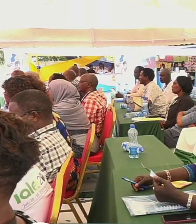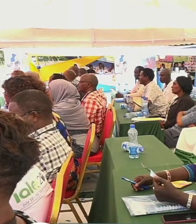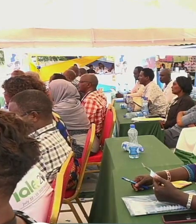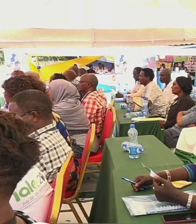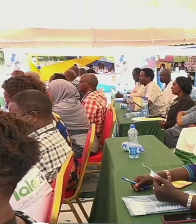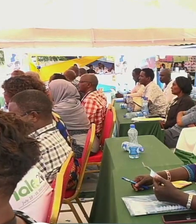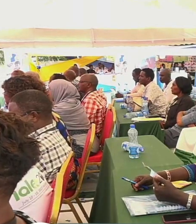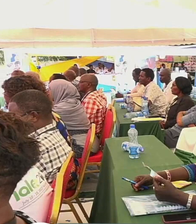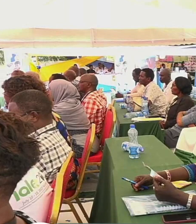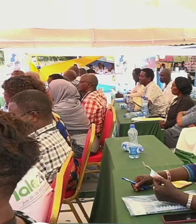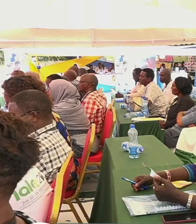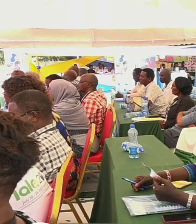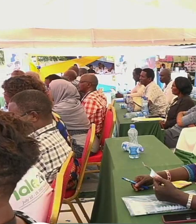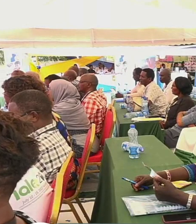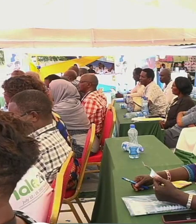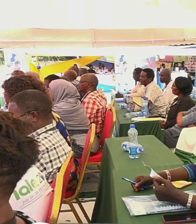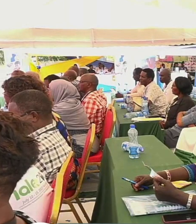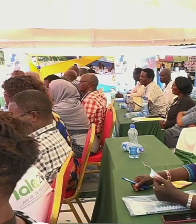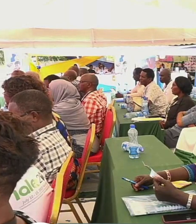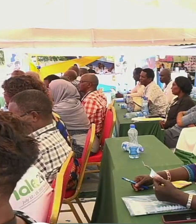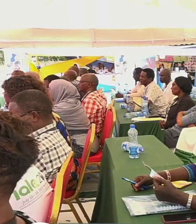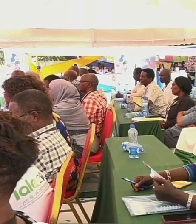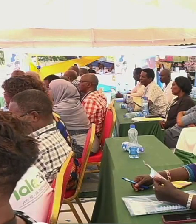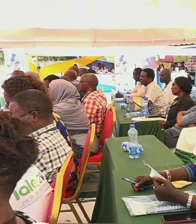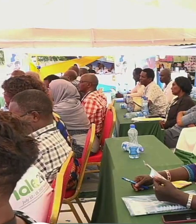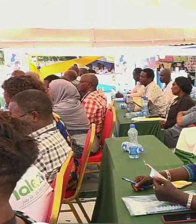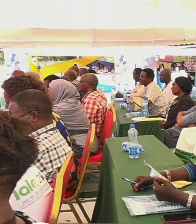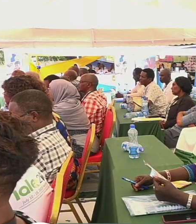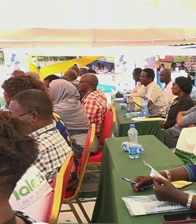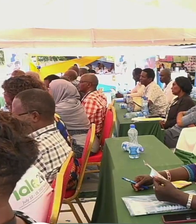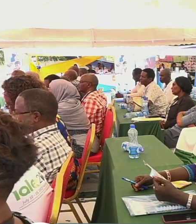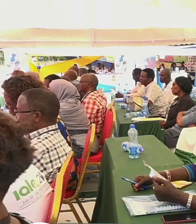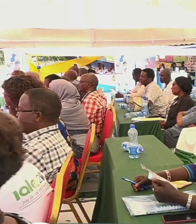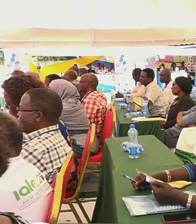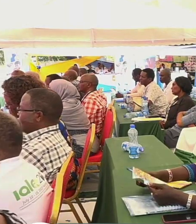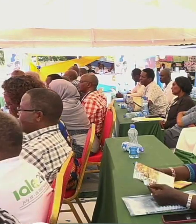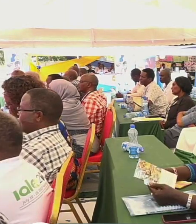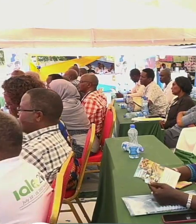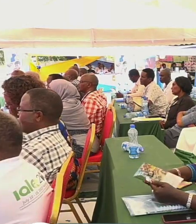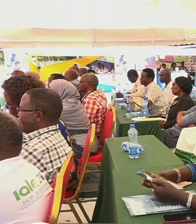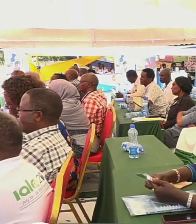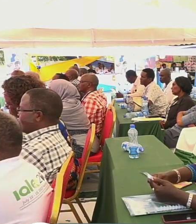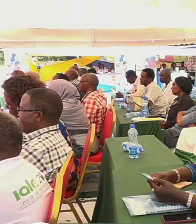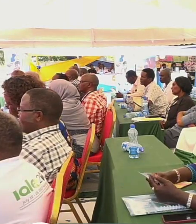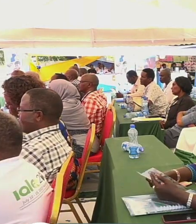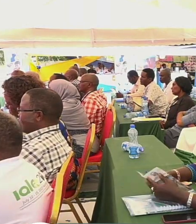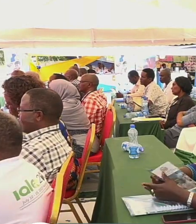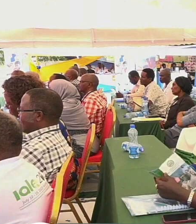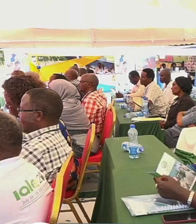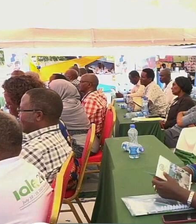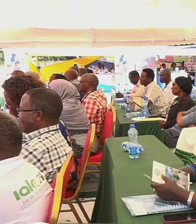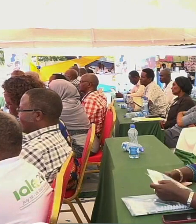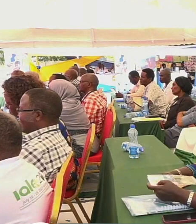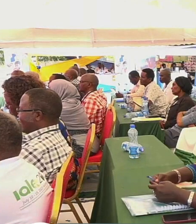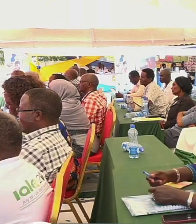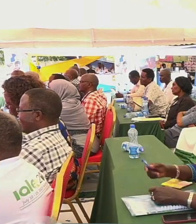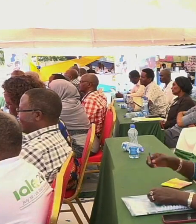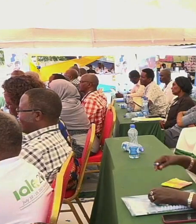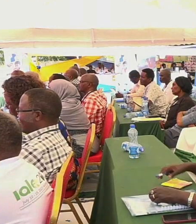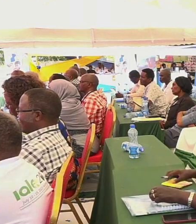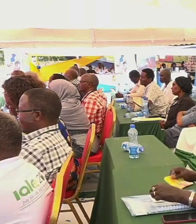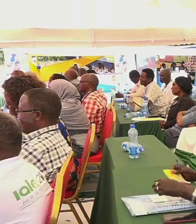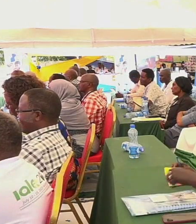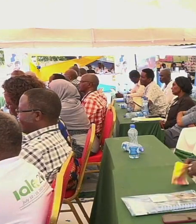monitoring, and as you all heard yesterday, Kilifi is leading in the stunted growth. So this is one area which we